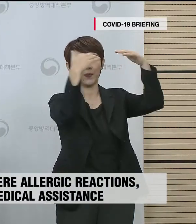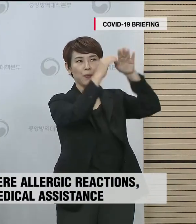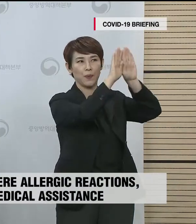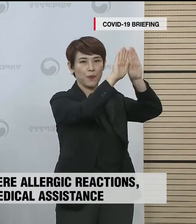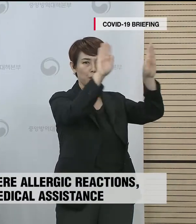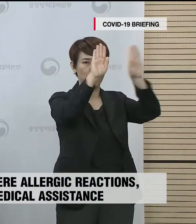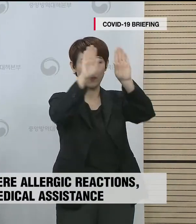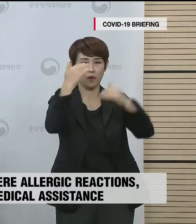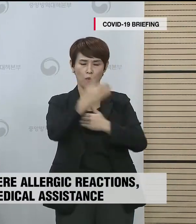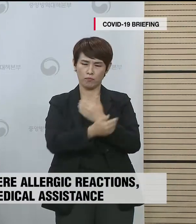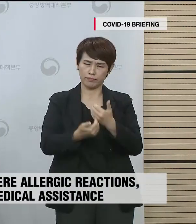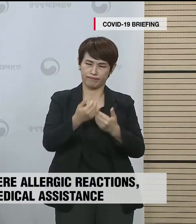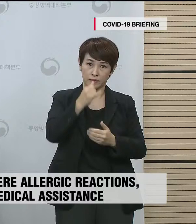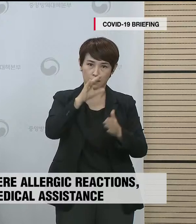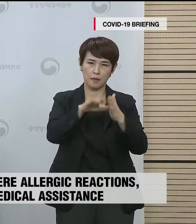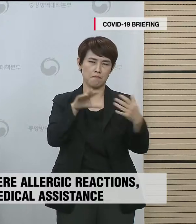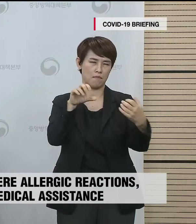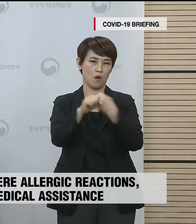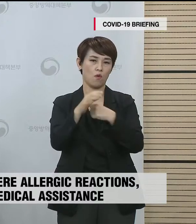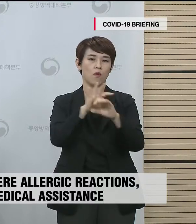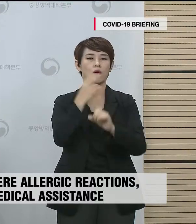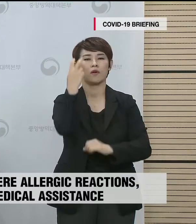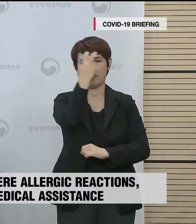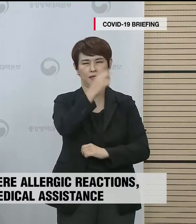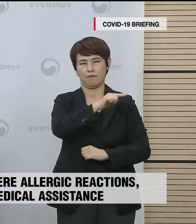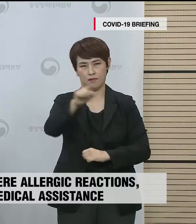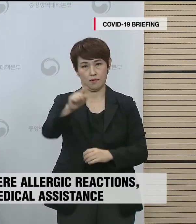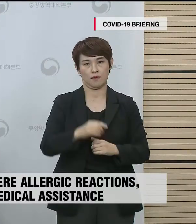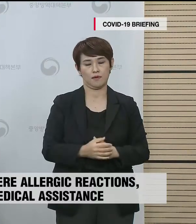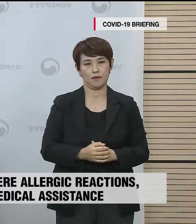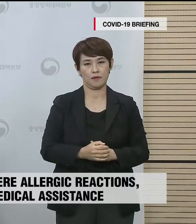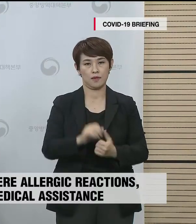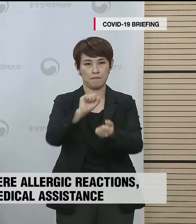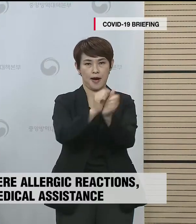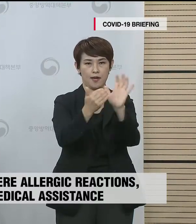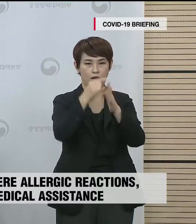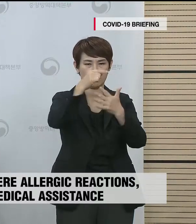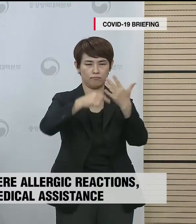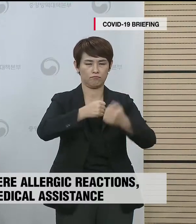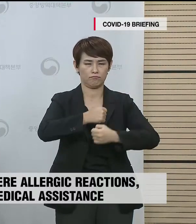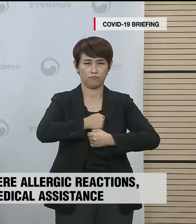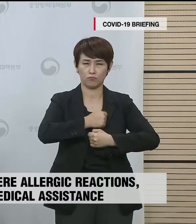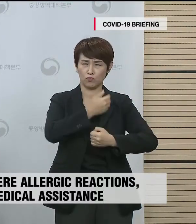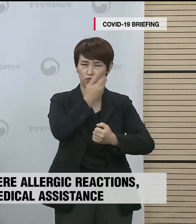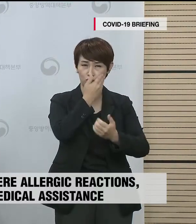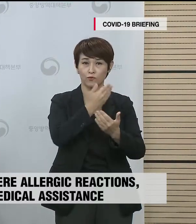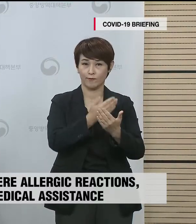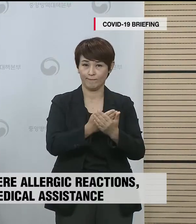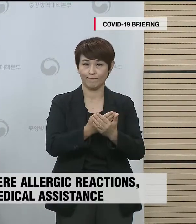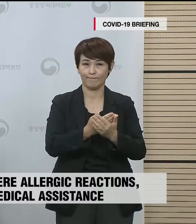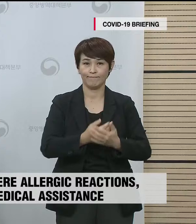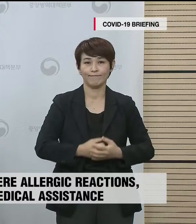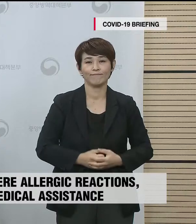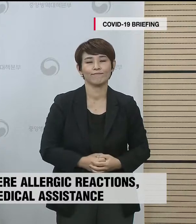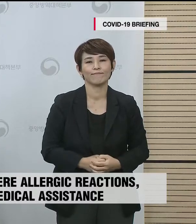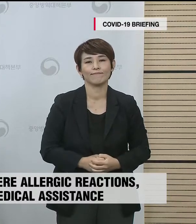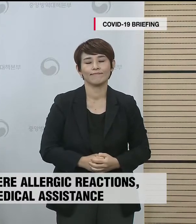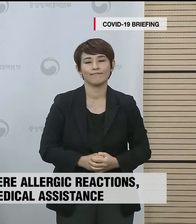vaccination. And until then, we need to carry out our basic quarantine measures like wearing face masks and having